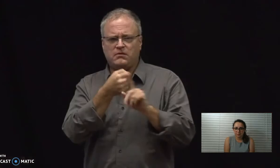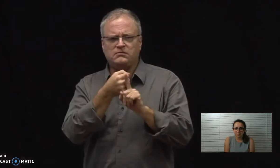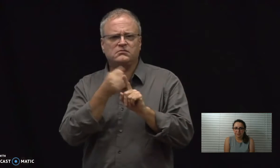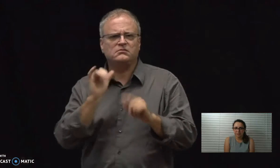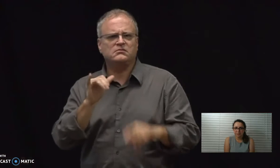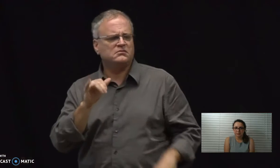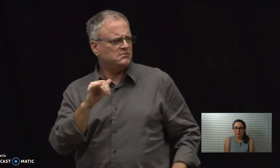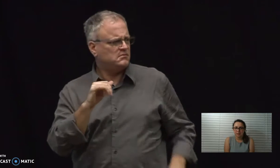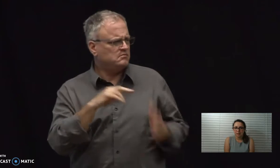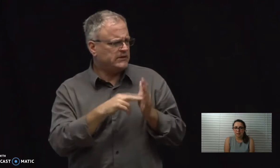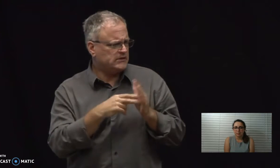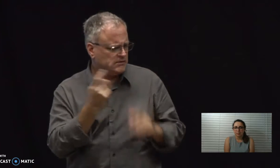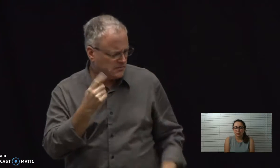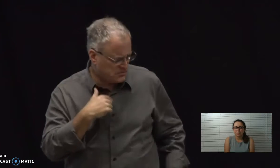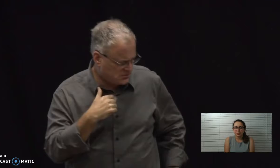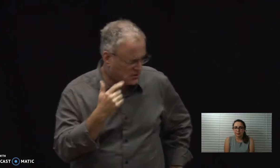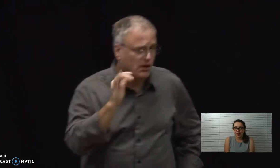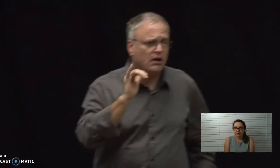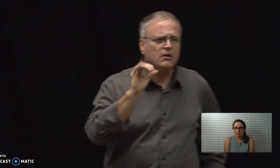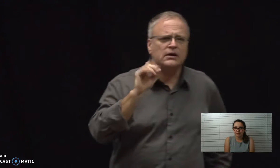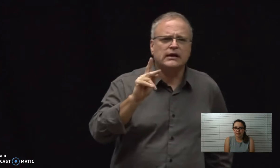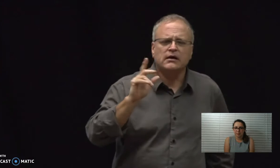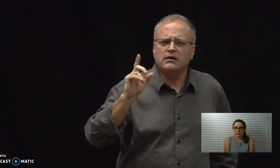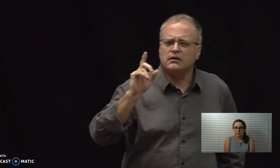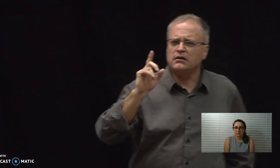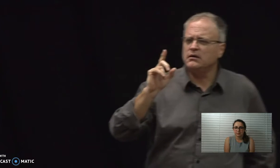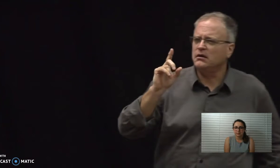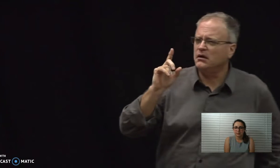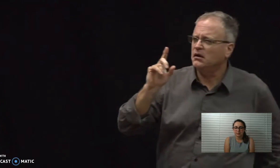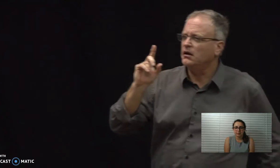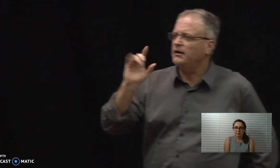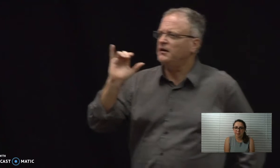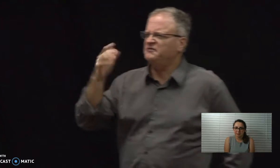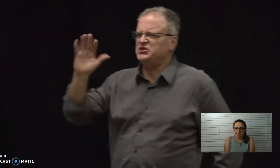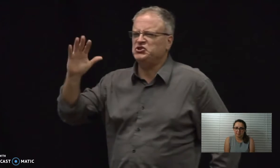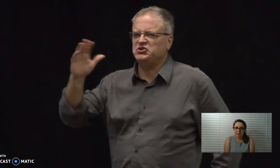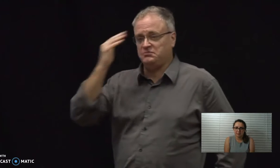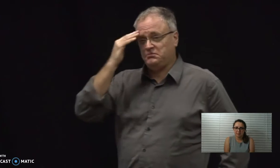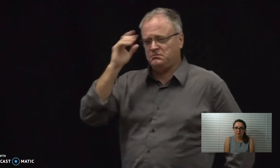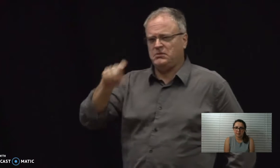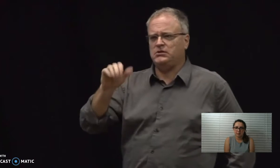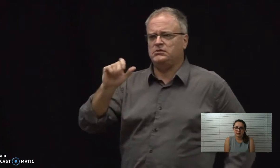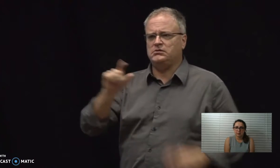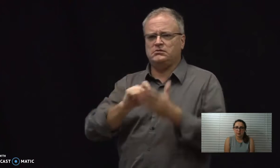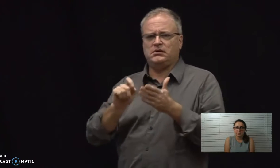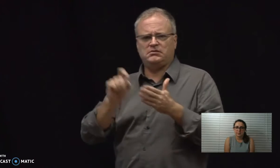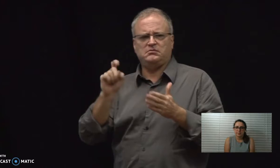It's a true question. That really impacted me to think about. Then that really meant something to me.